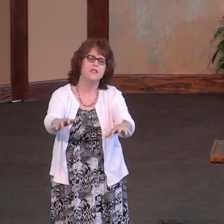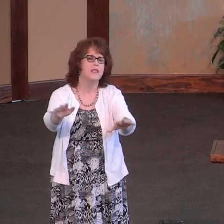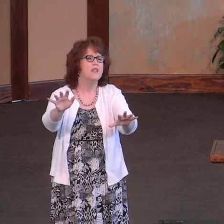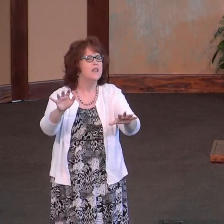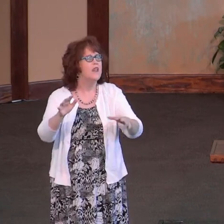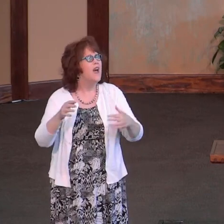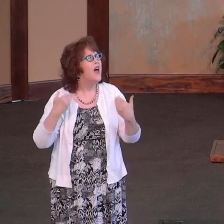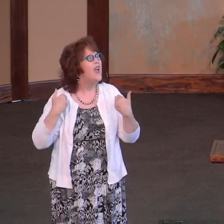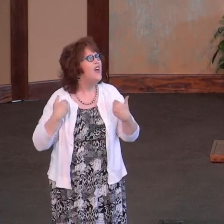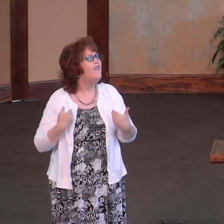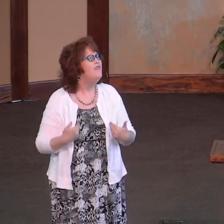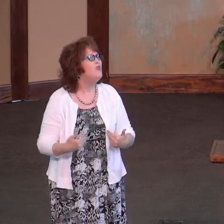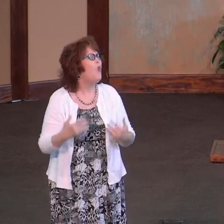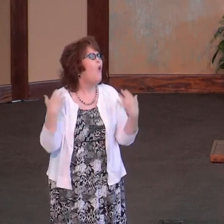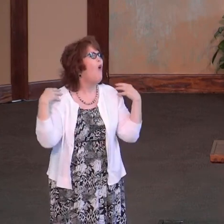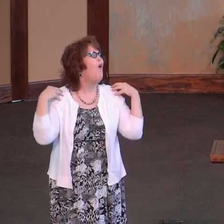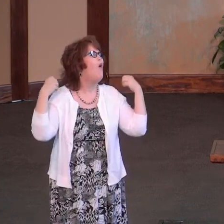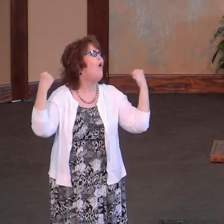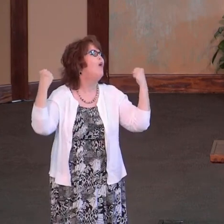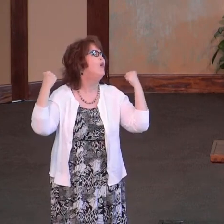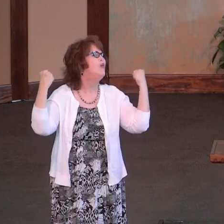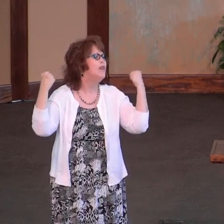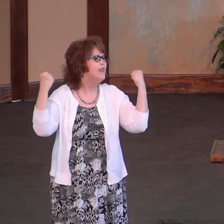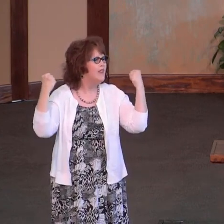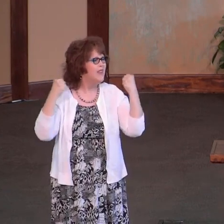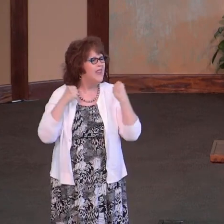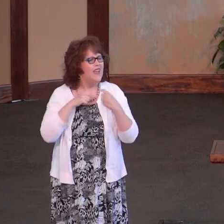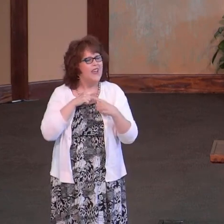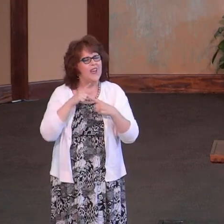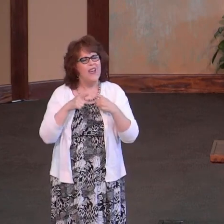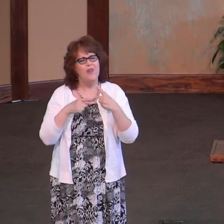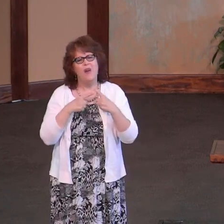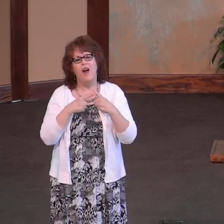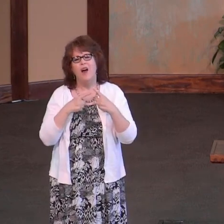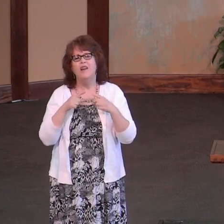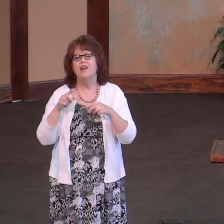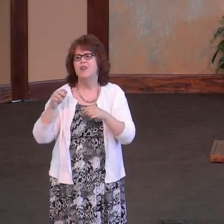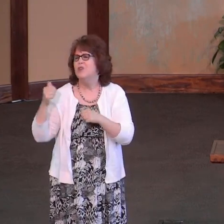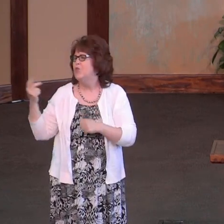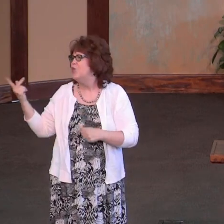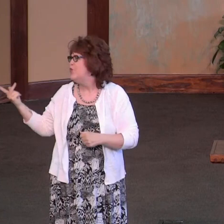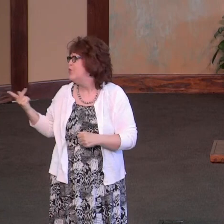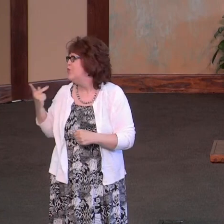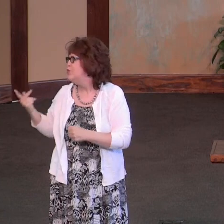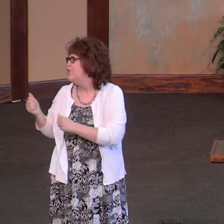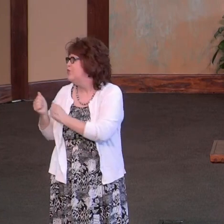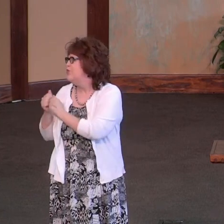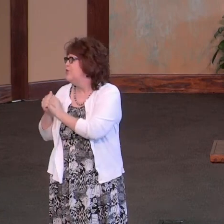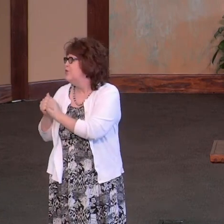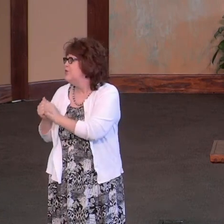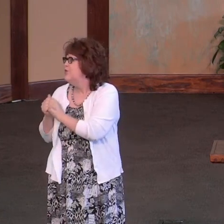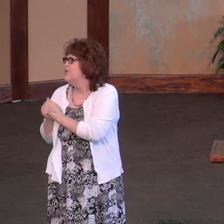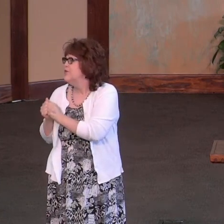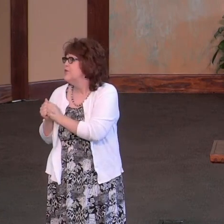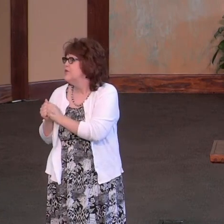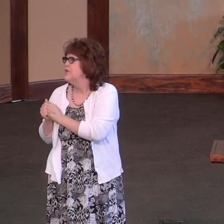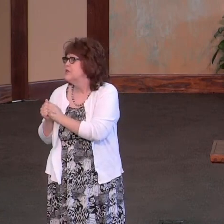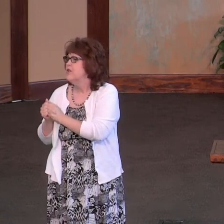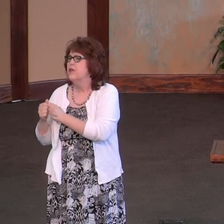And I am strong when I am on your shoulders.